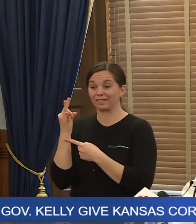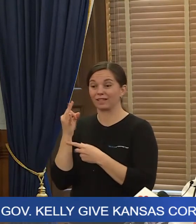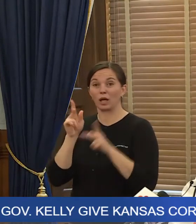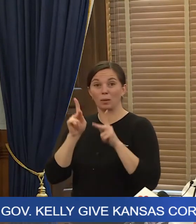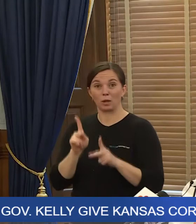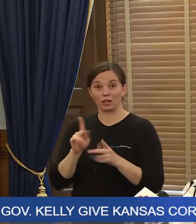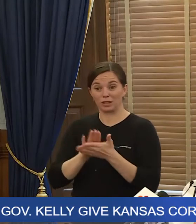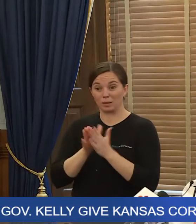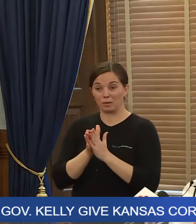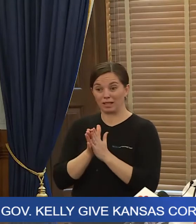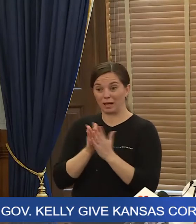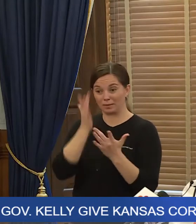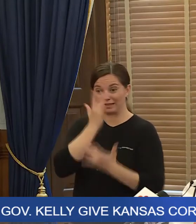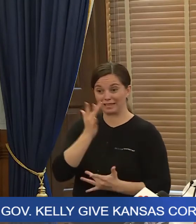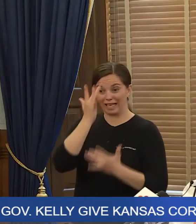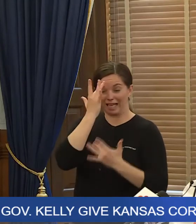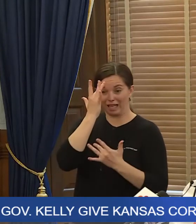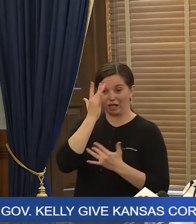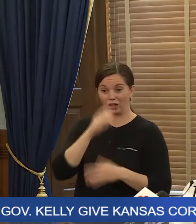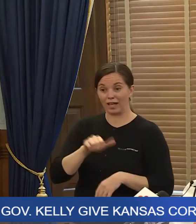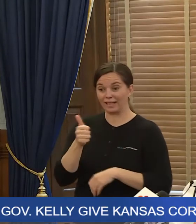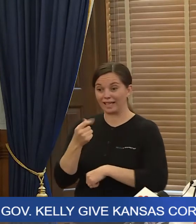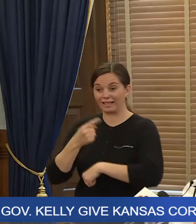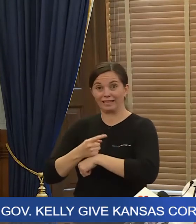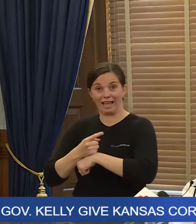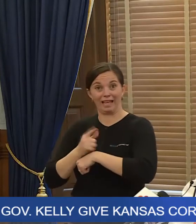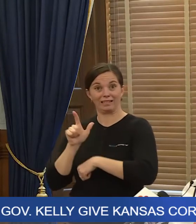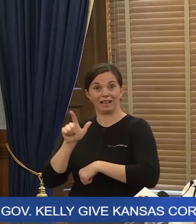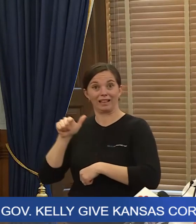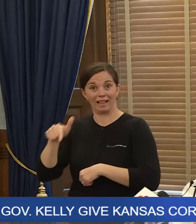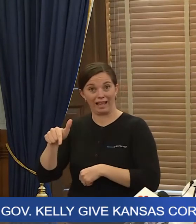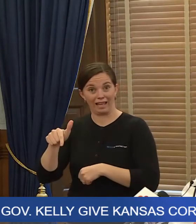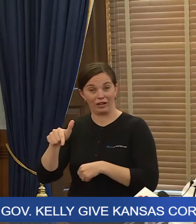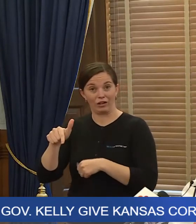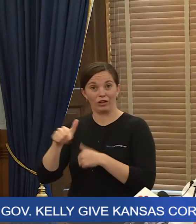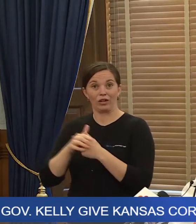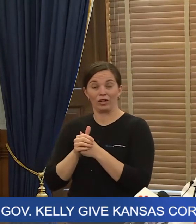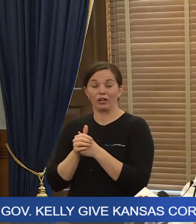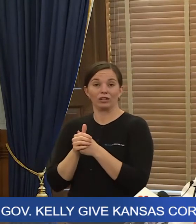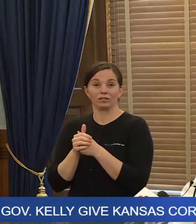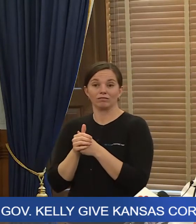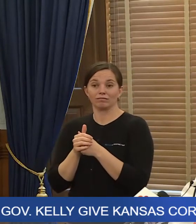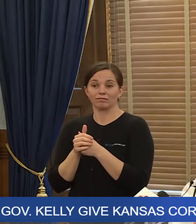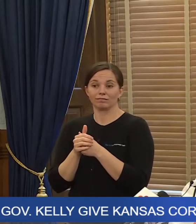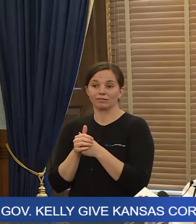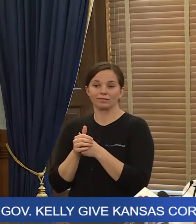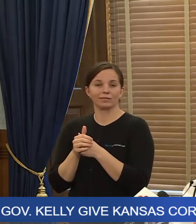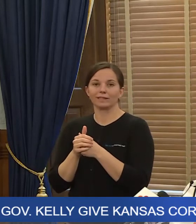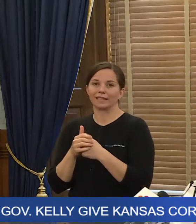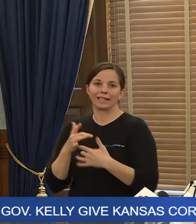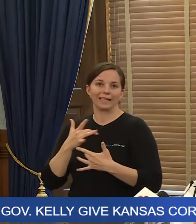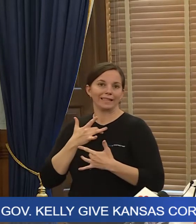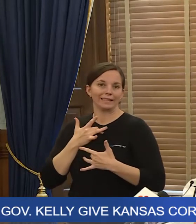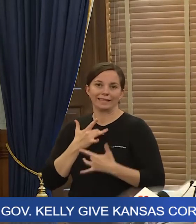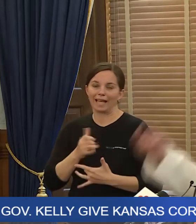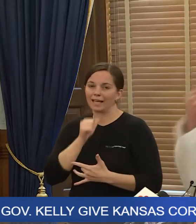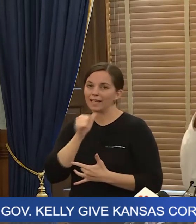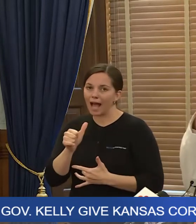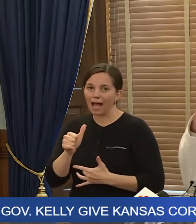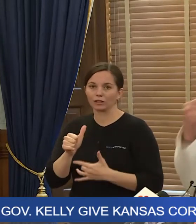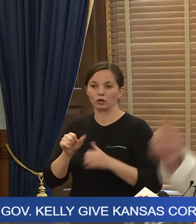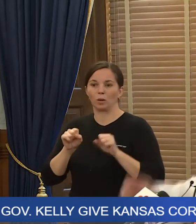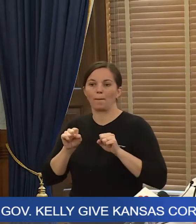or as little as 3 or 4 days after their last febrile period of time, they're not likely to be at all infectious.